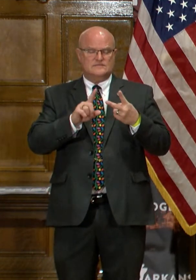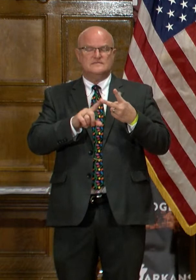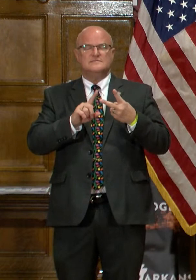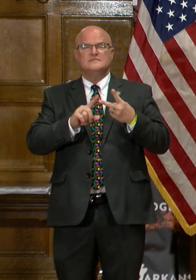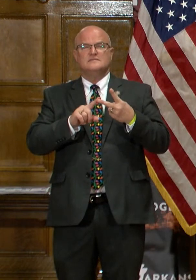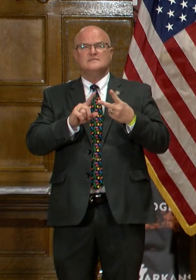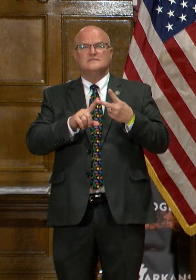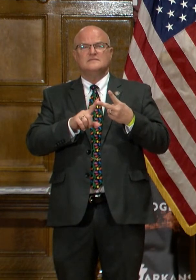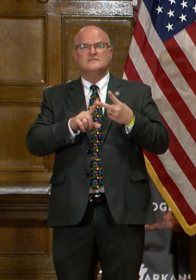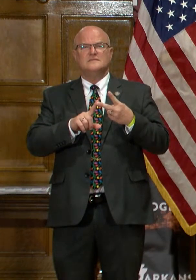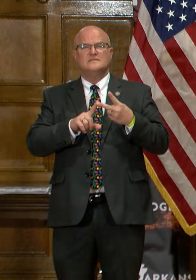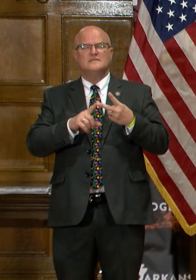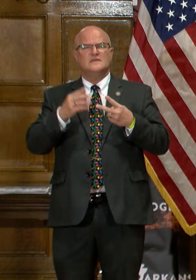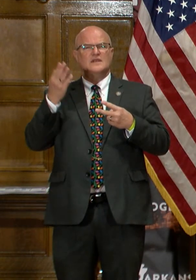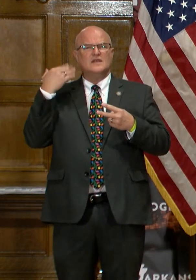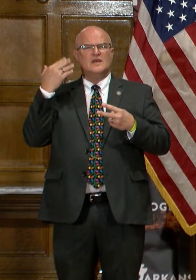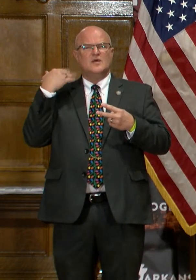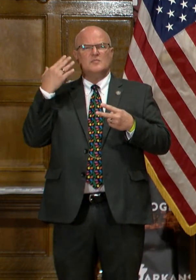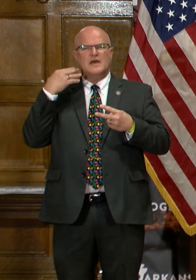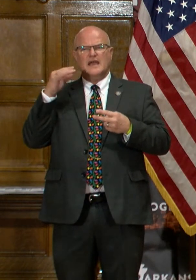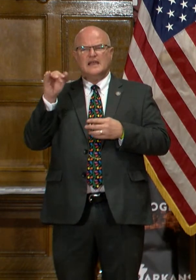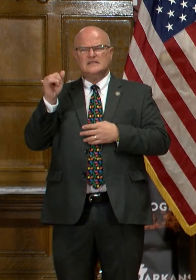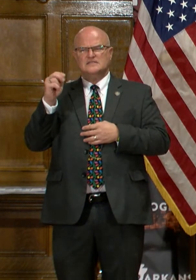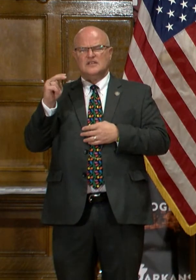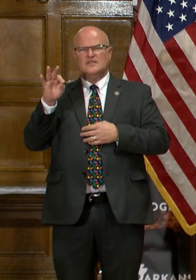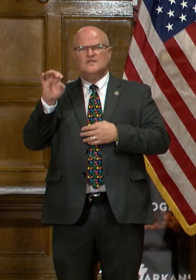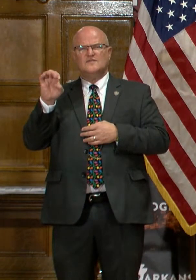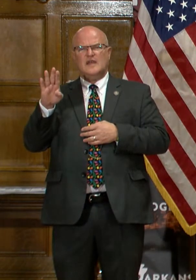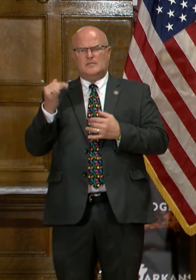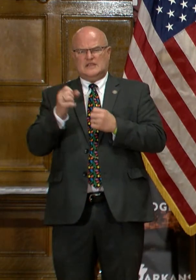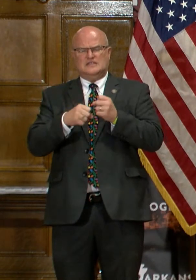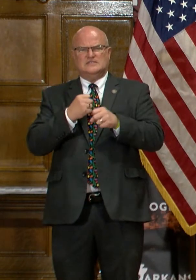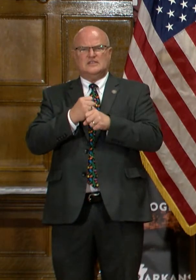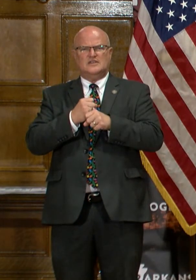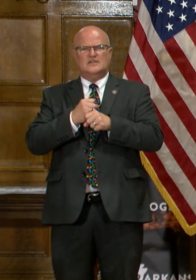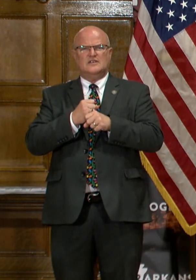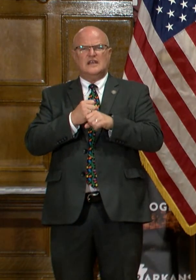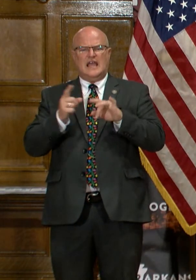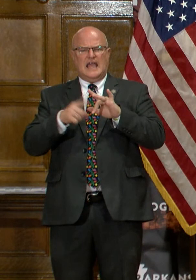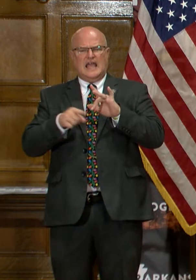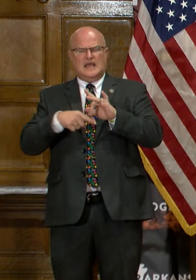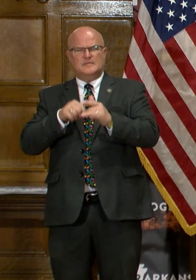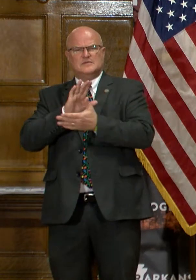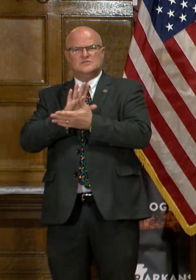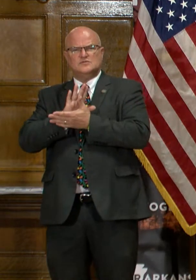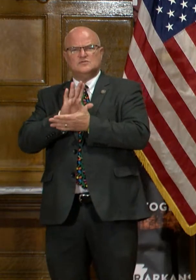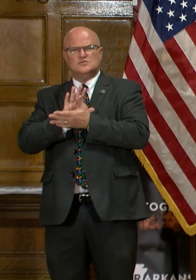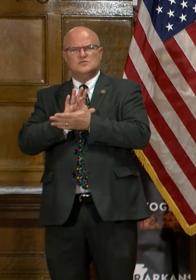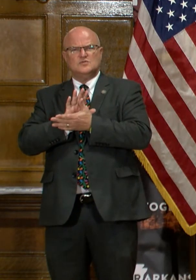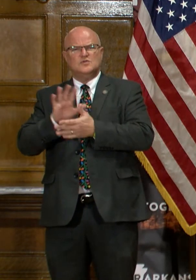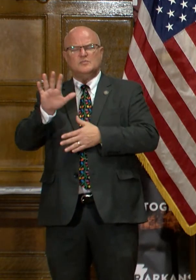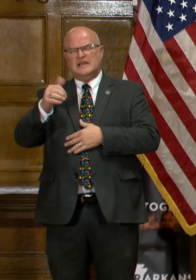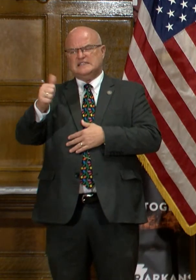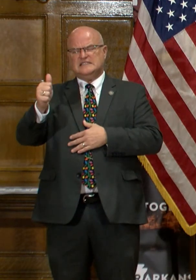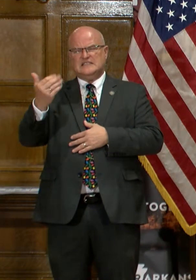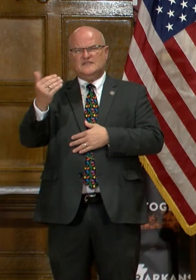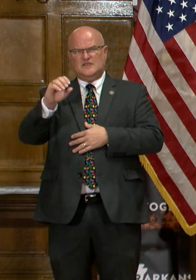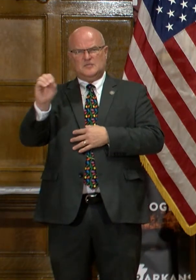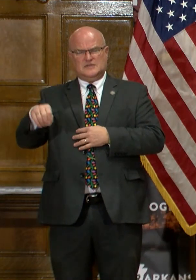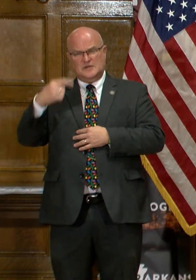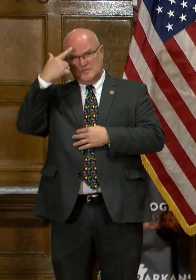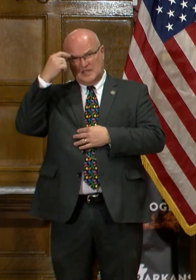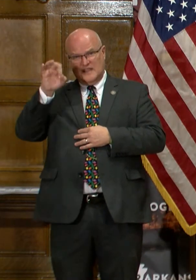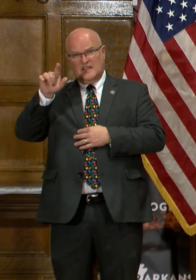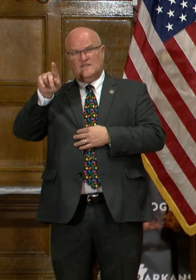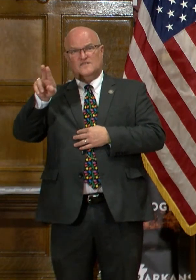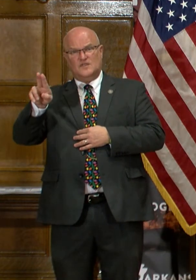2, real quick, back in winter in January and February this year, absenteeisms in schools hovered around 10 to 15% because of